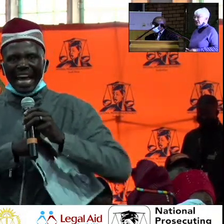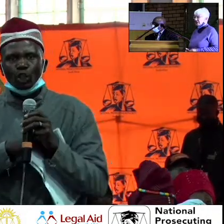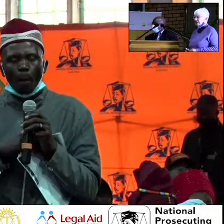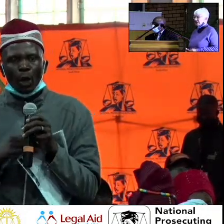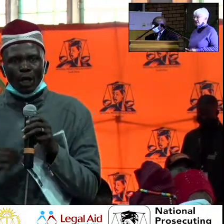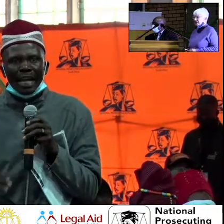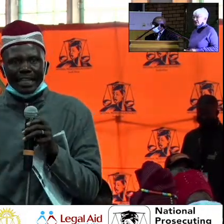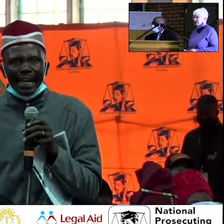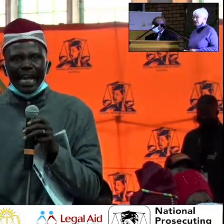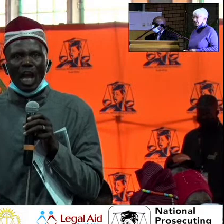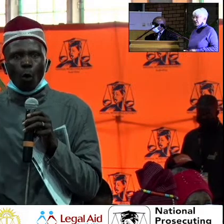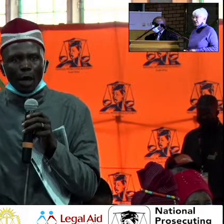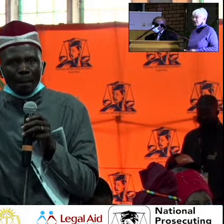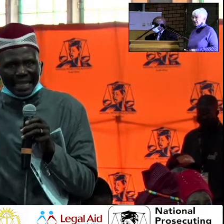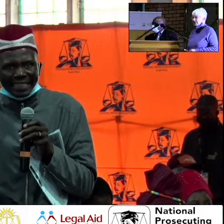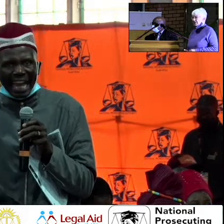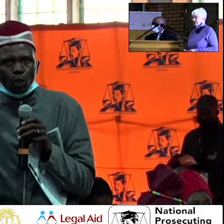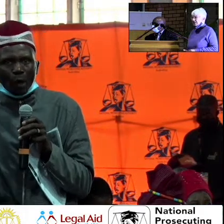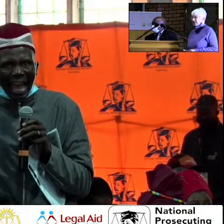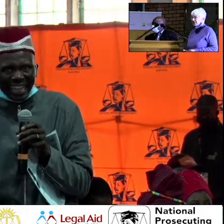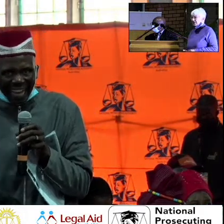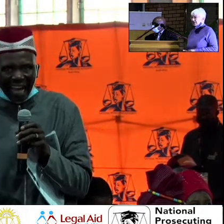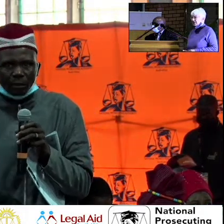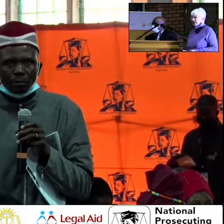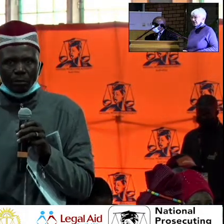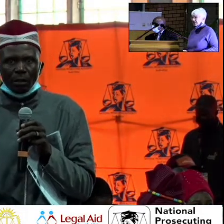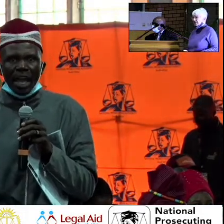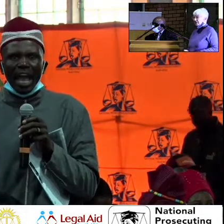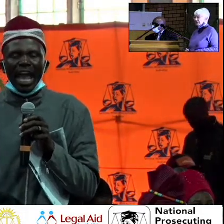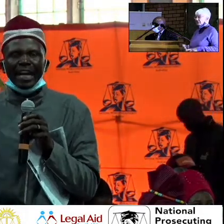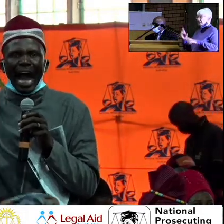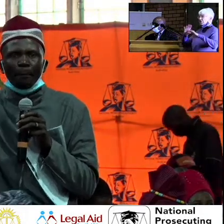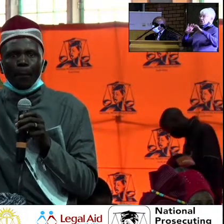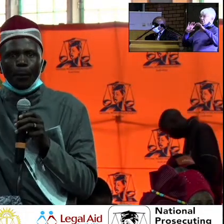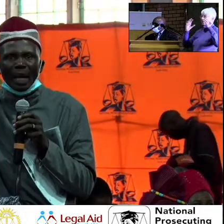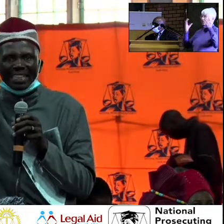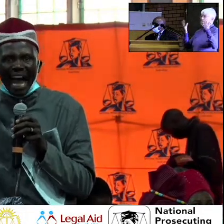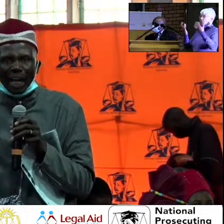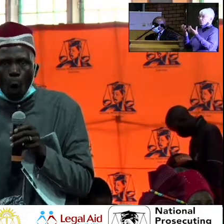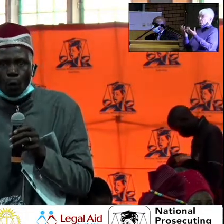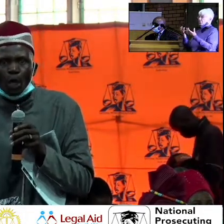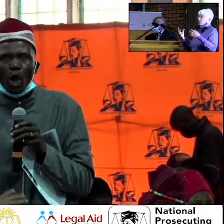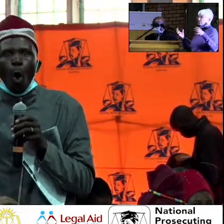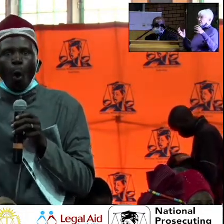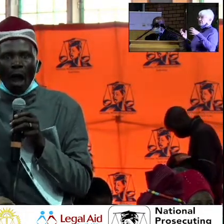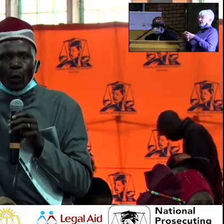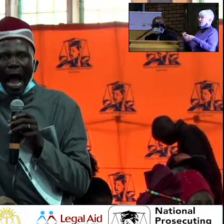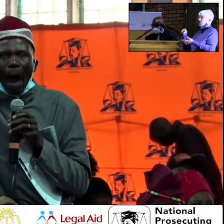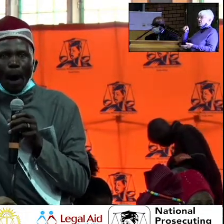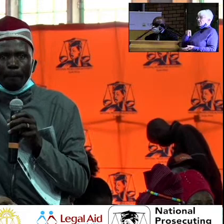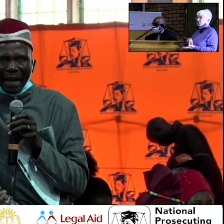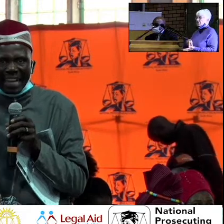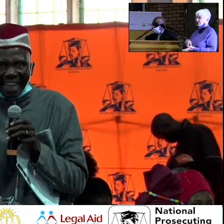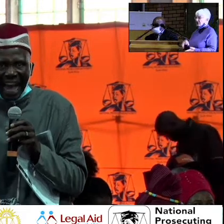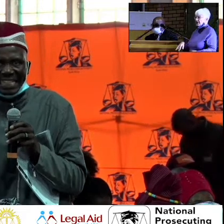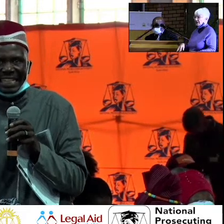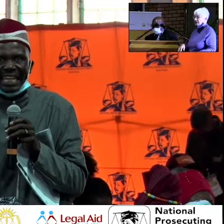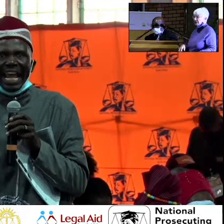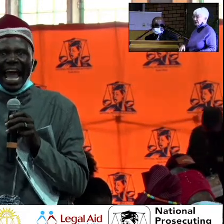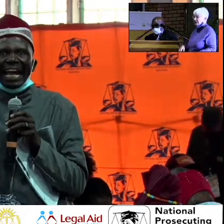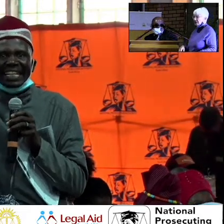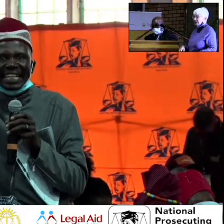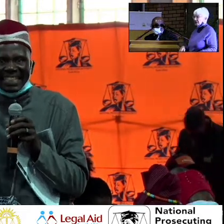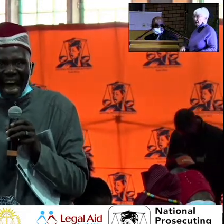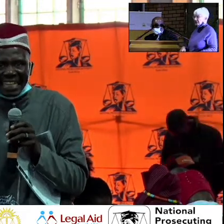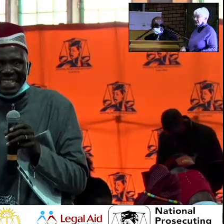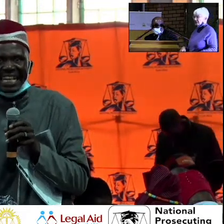But as community, we must stand together. It can't be police alone. When our brothers